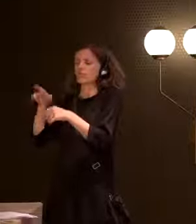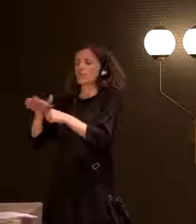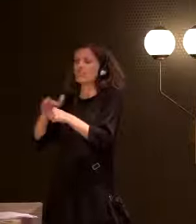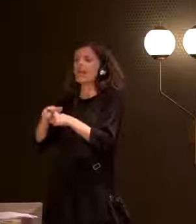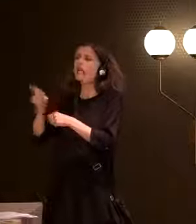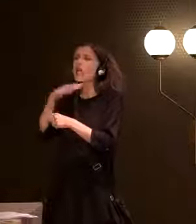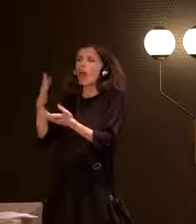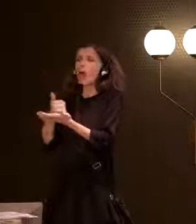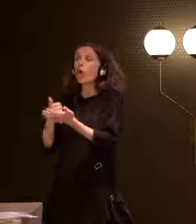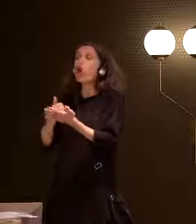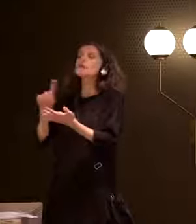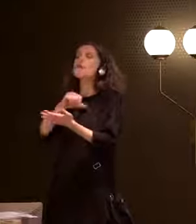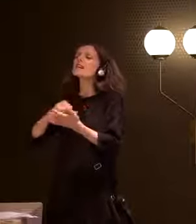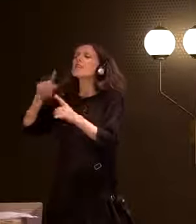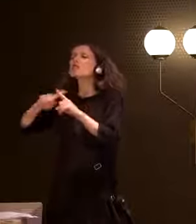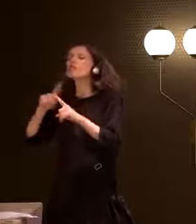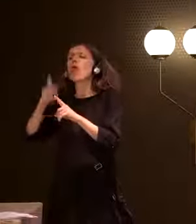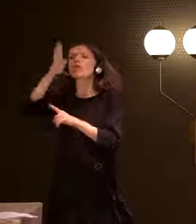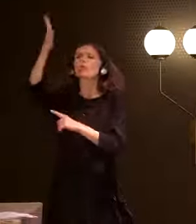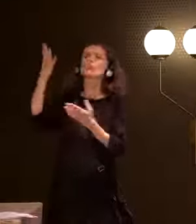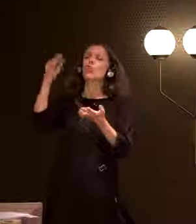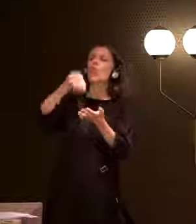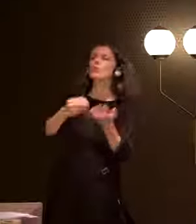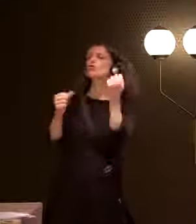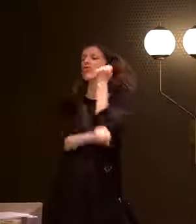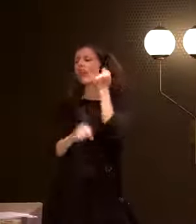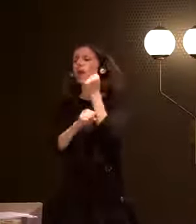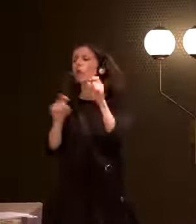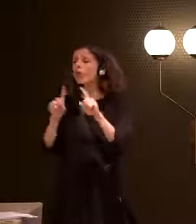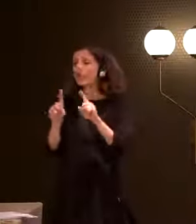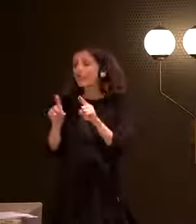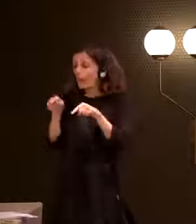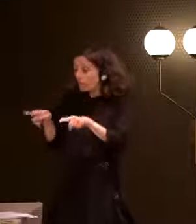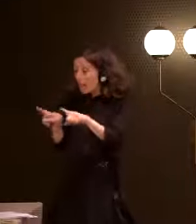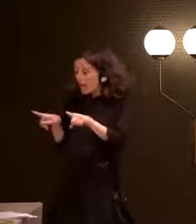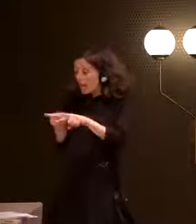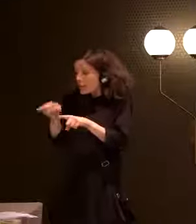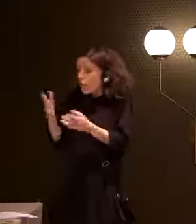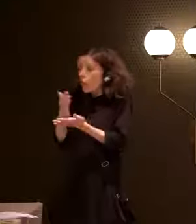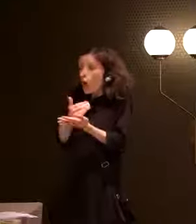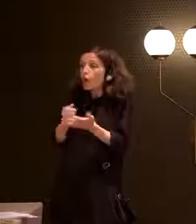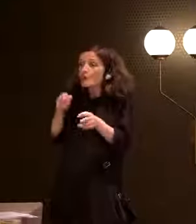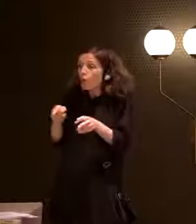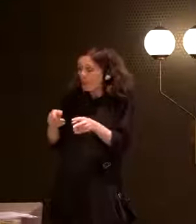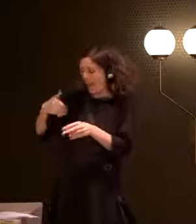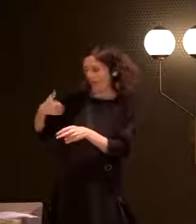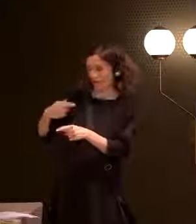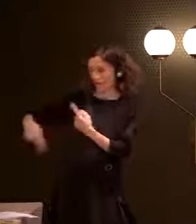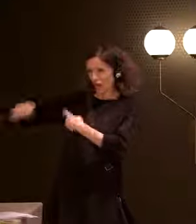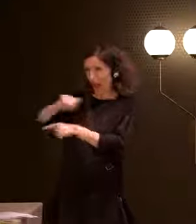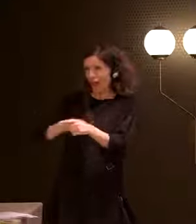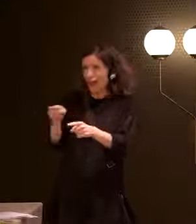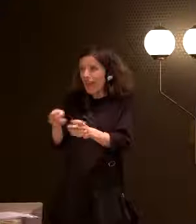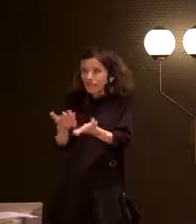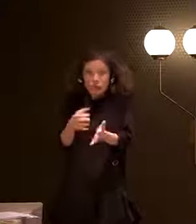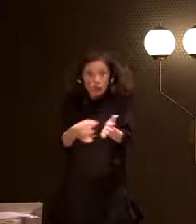careers. It is beneficial to students while they are in your classroom. For example, it is a natural